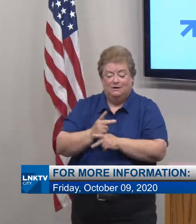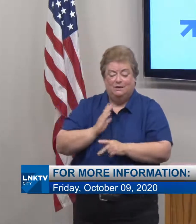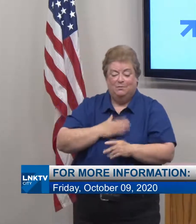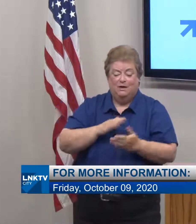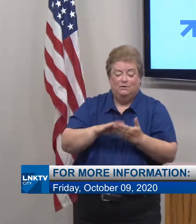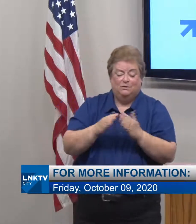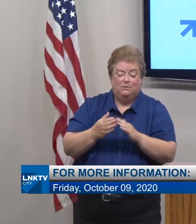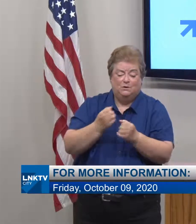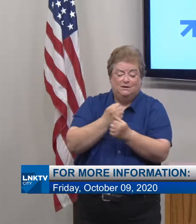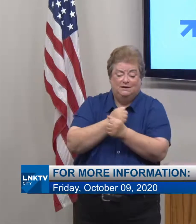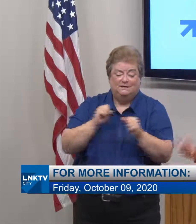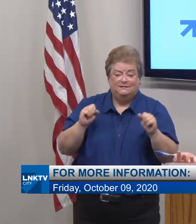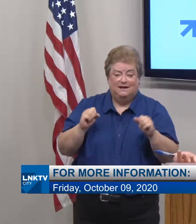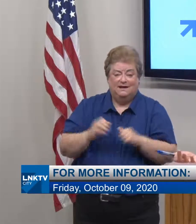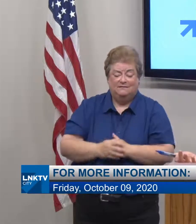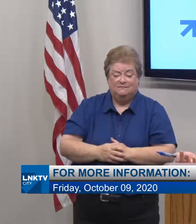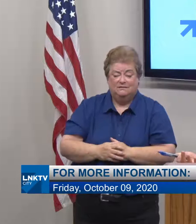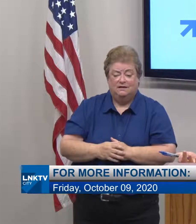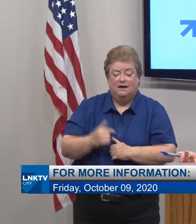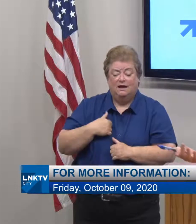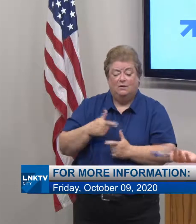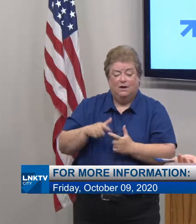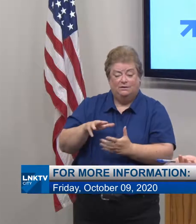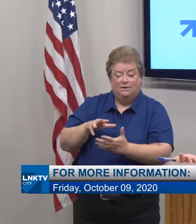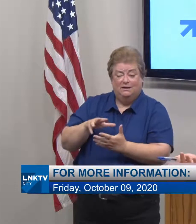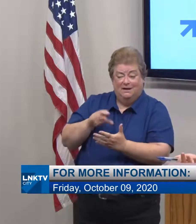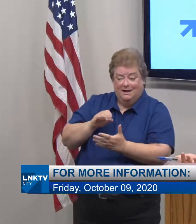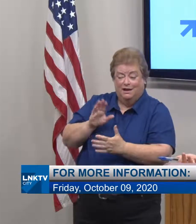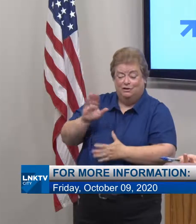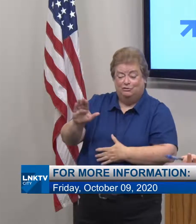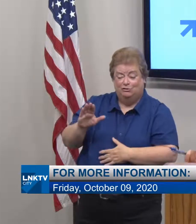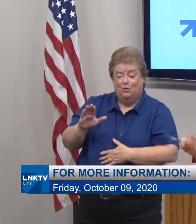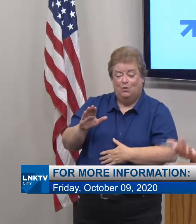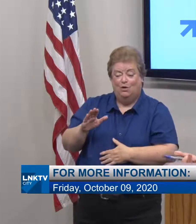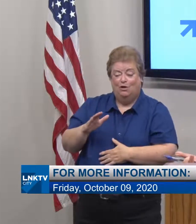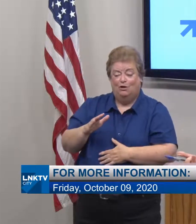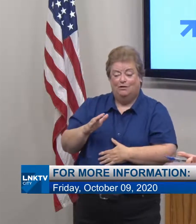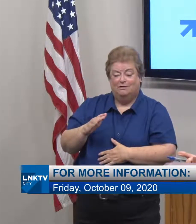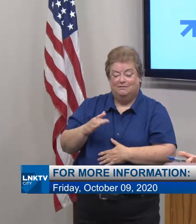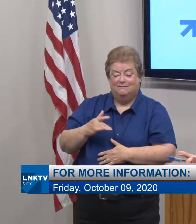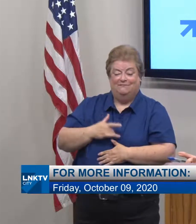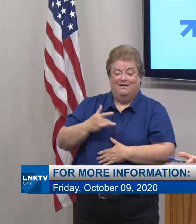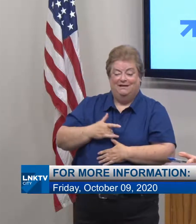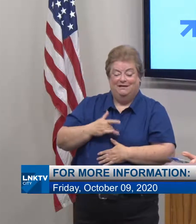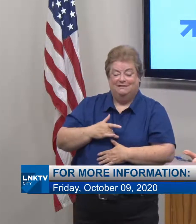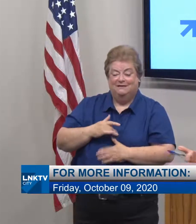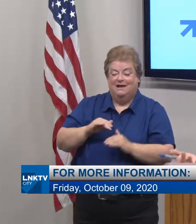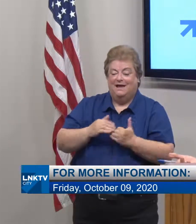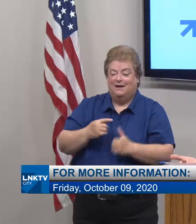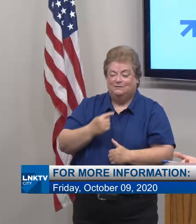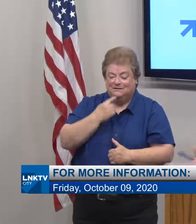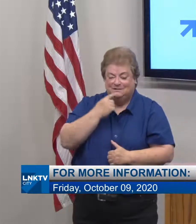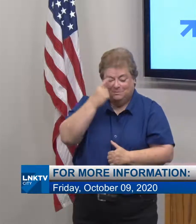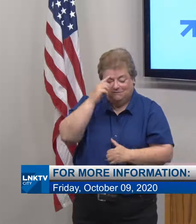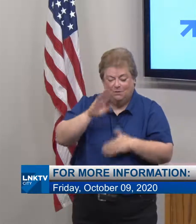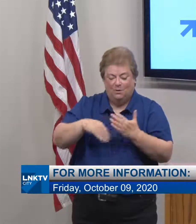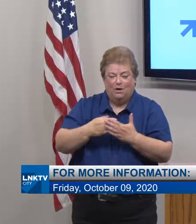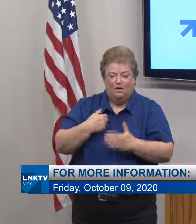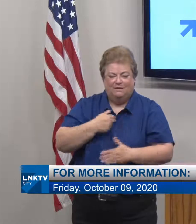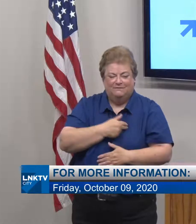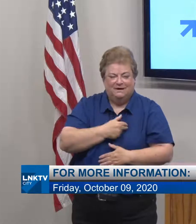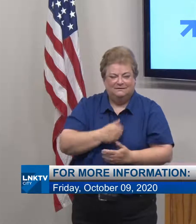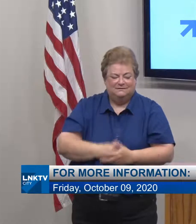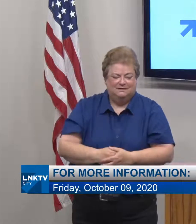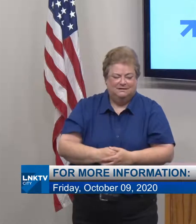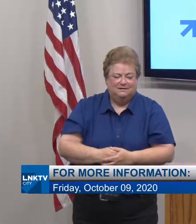safe. And I want to echo your sentiments about how disappointing it is for all of us. These decisions, we feel